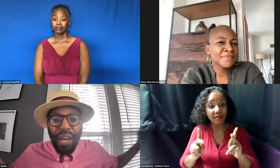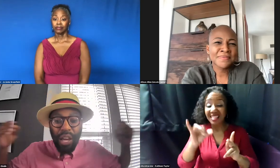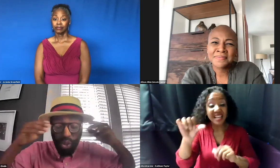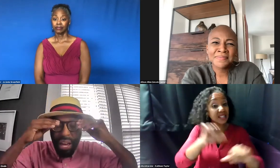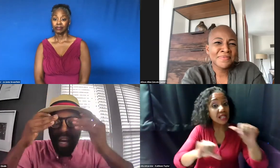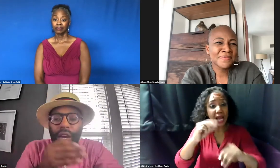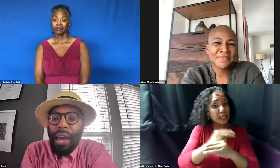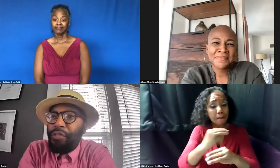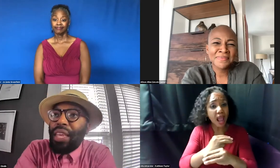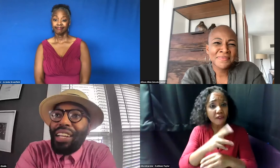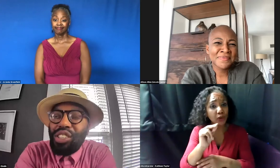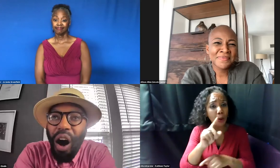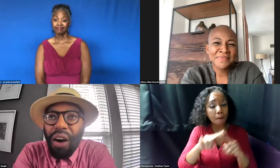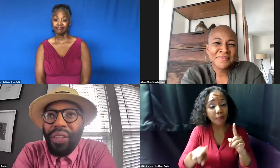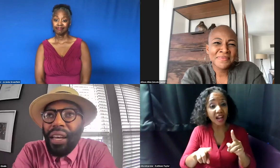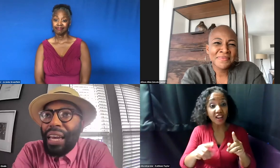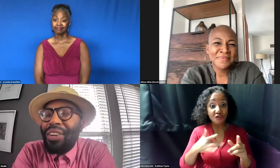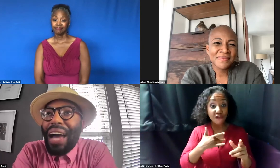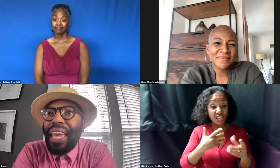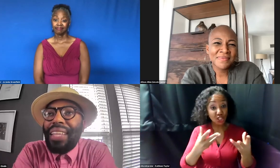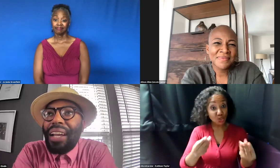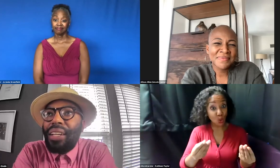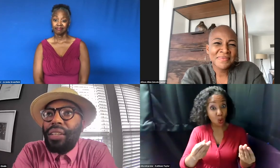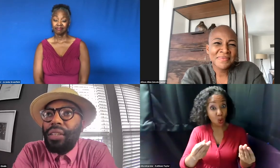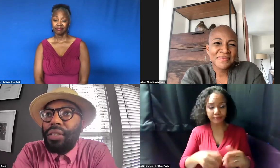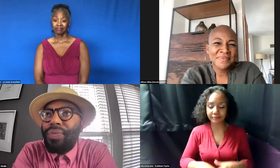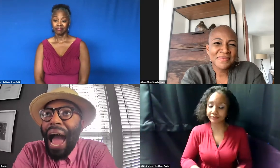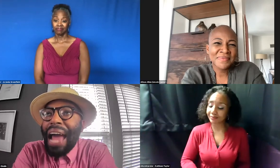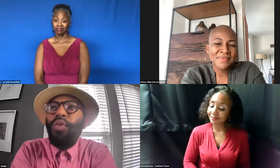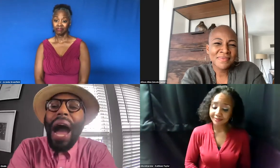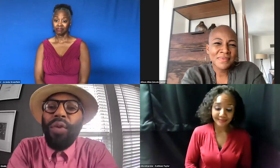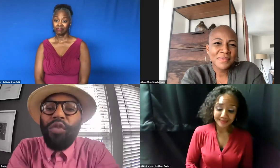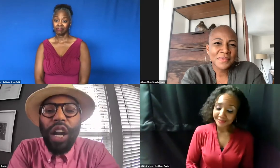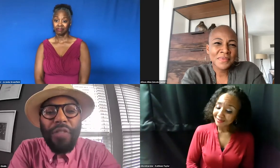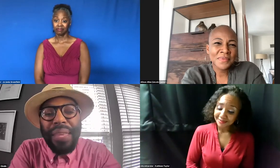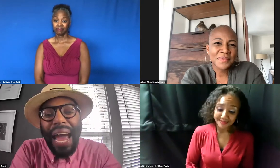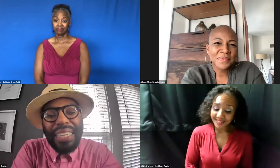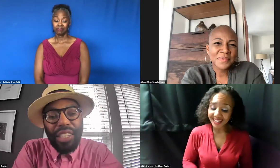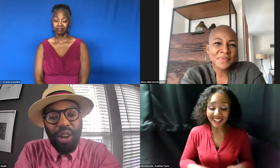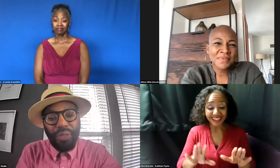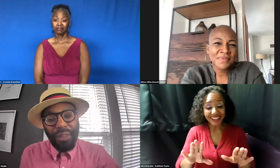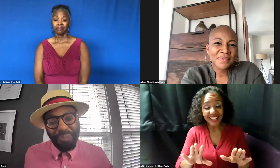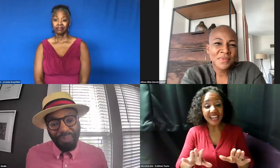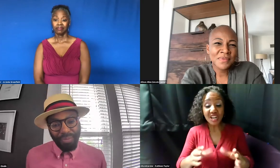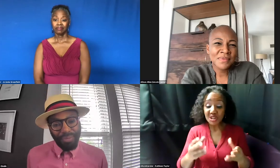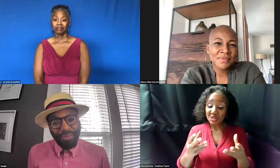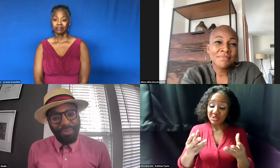math. So if you think it's soft, you know, I think that I don't want to run away from the idea that it's